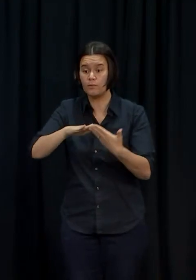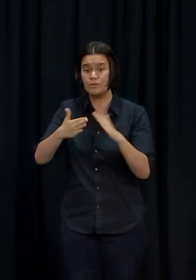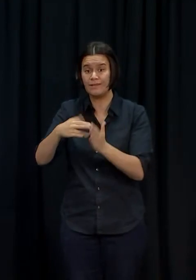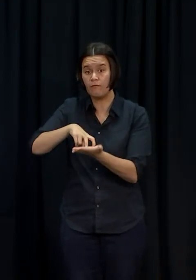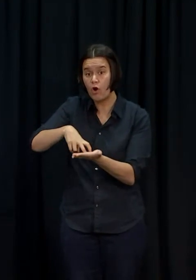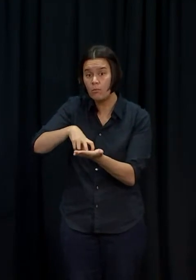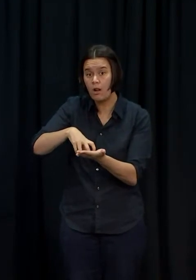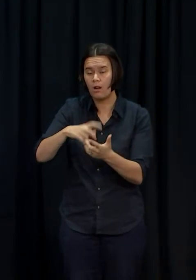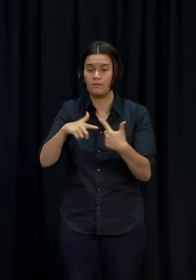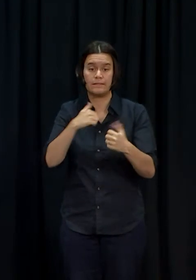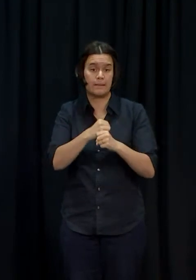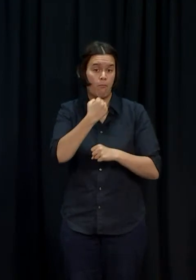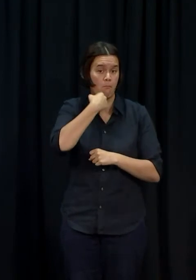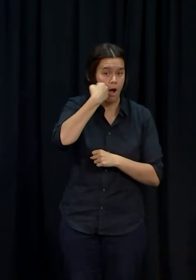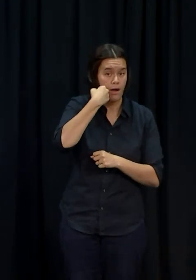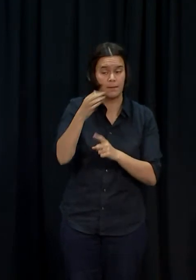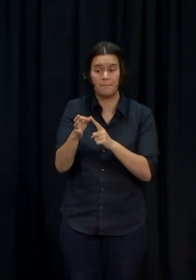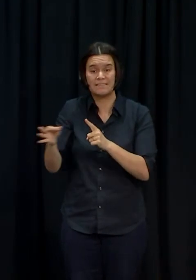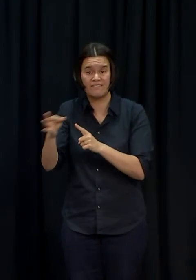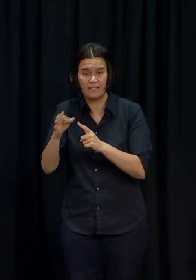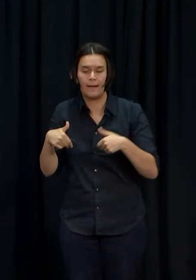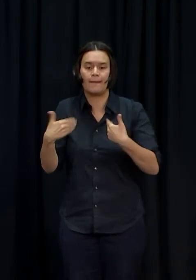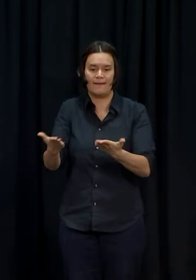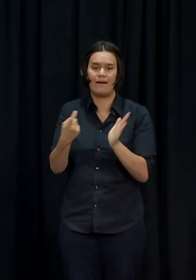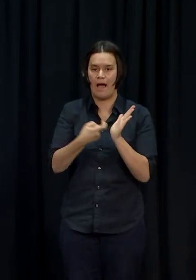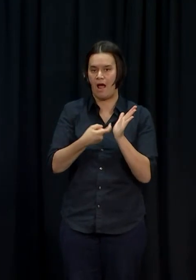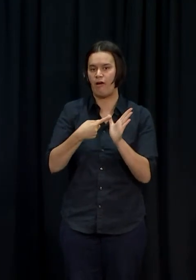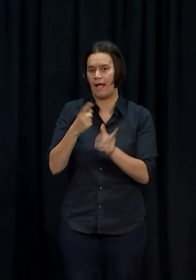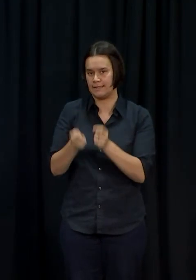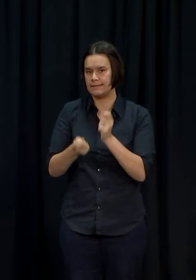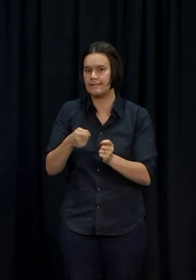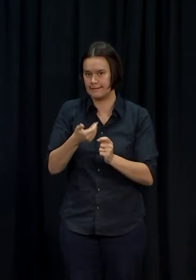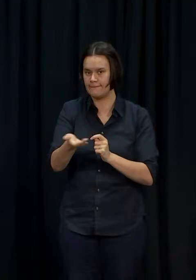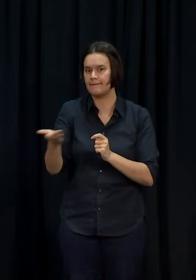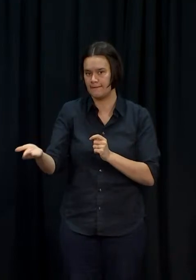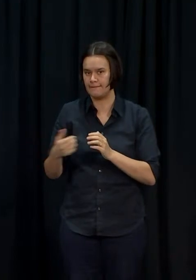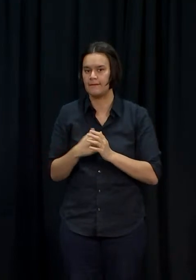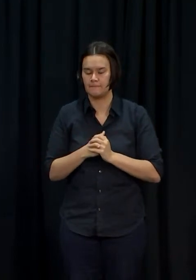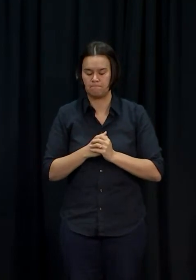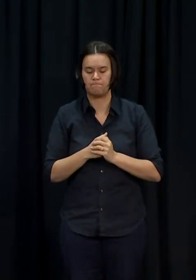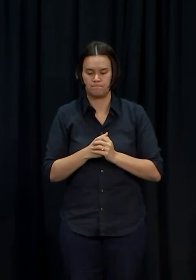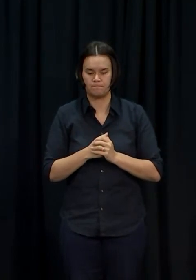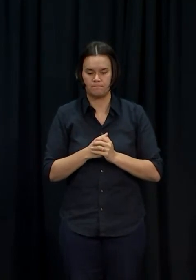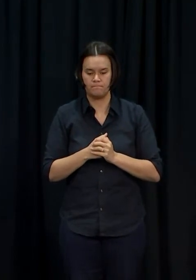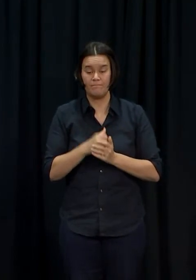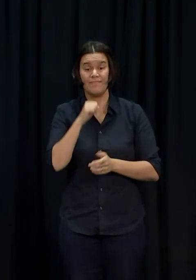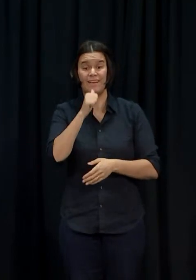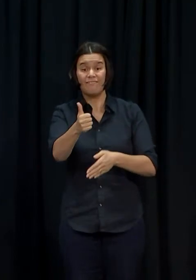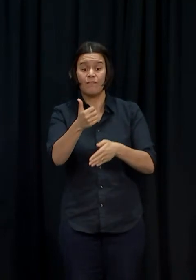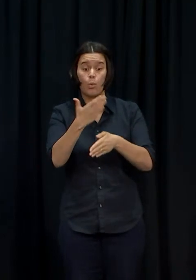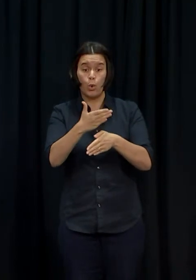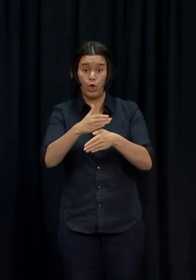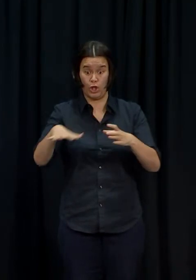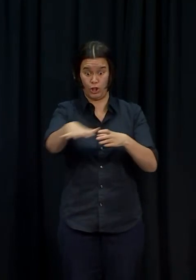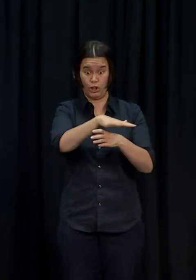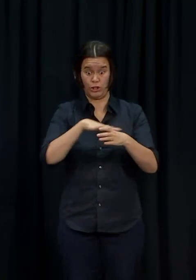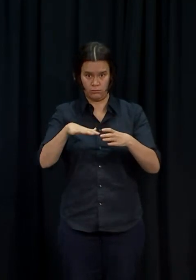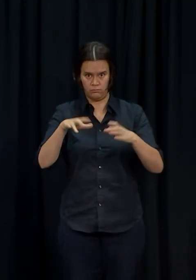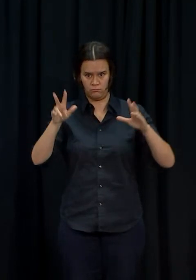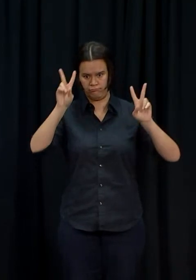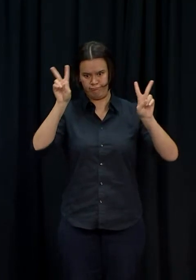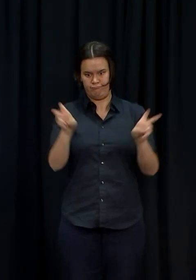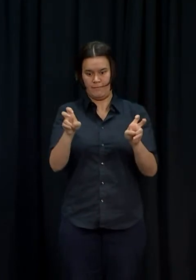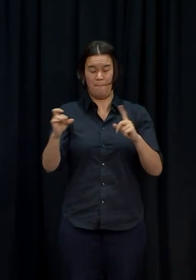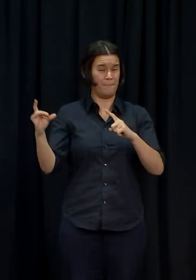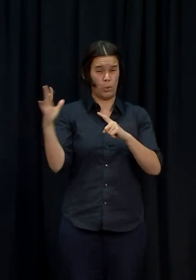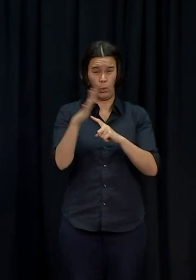providers. Critical infrastructure businesses that have eligible workers deemed to be critical workers